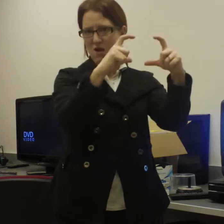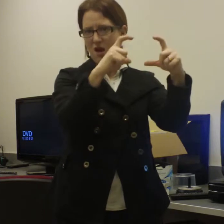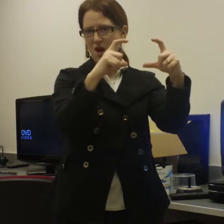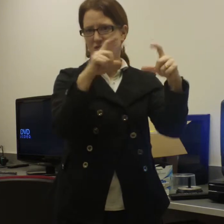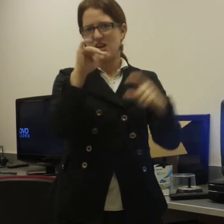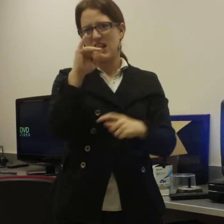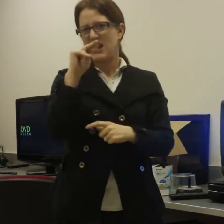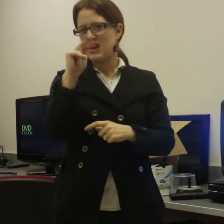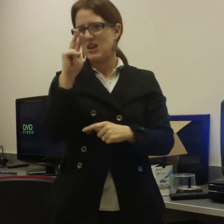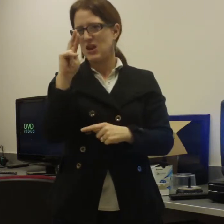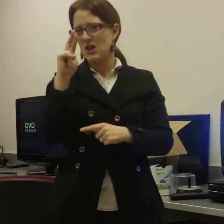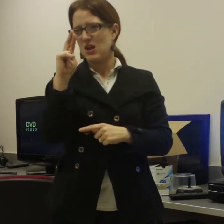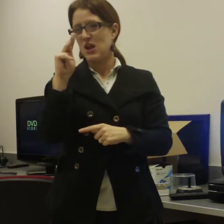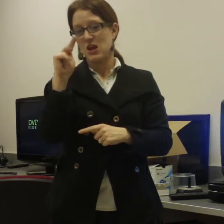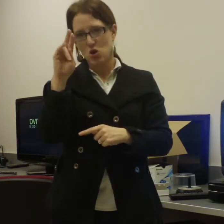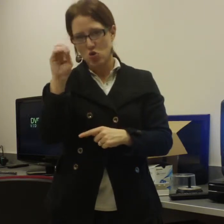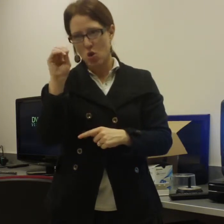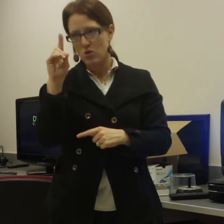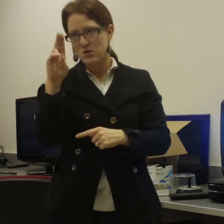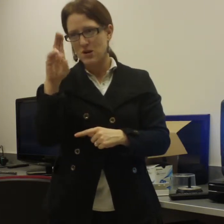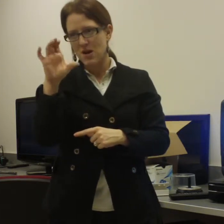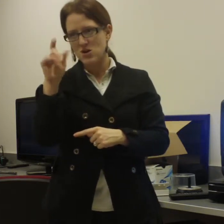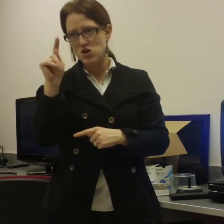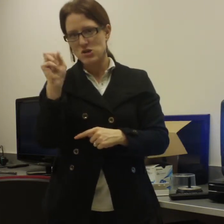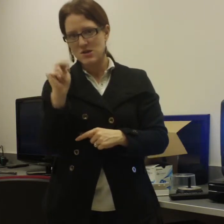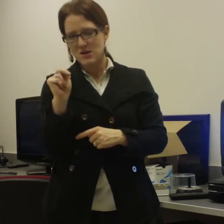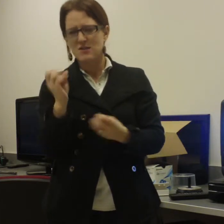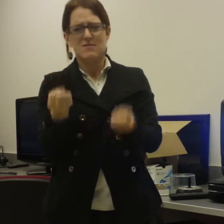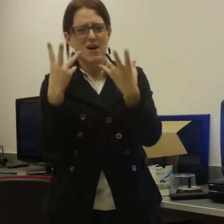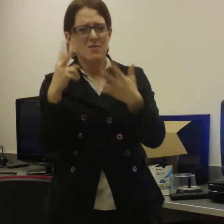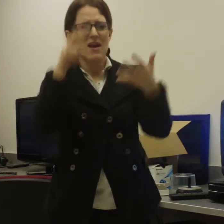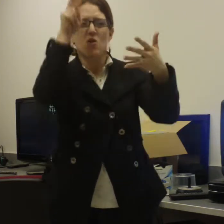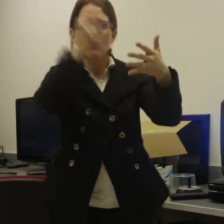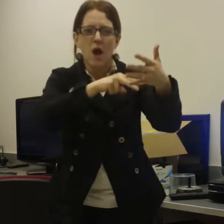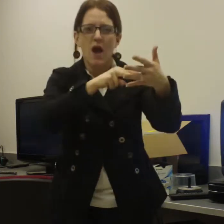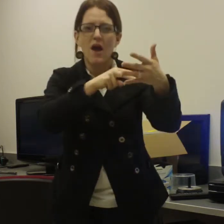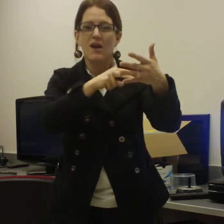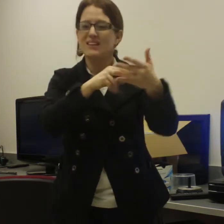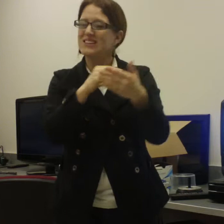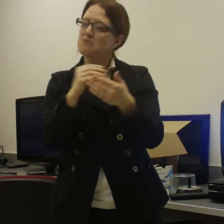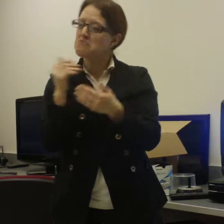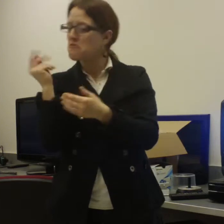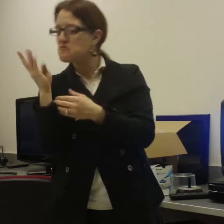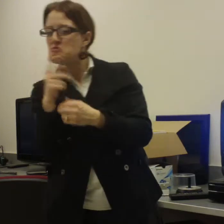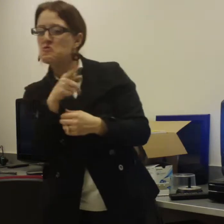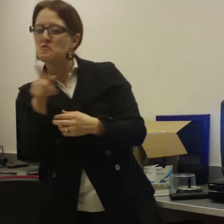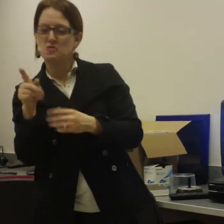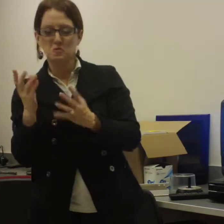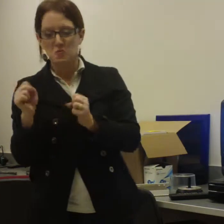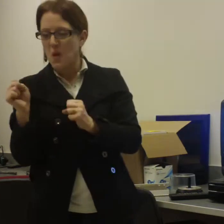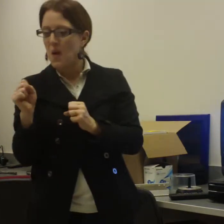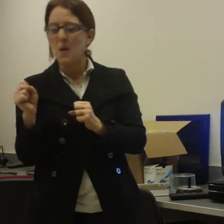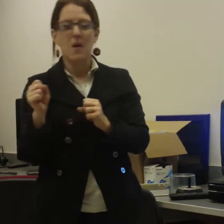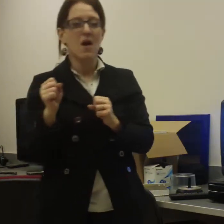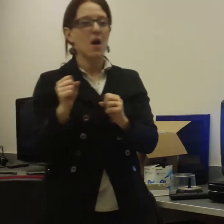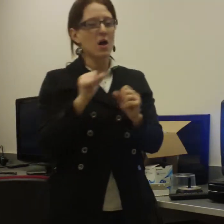Okay, only a few of you did. This is kind of nice then. So, what I'd like to do right now is don't read through the introduction yet. Those of you that have read through the